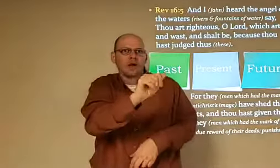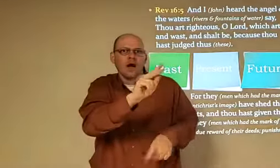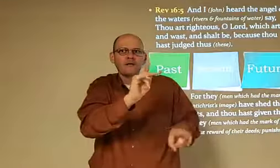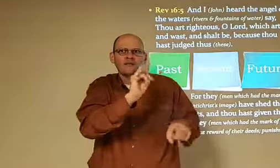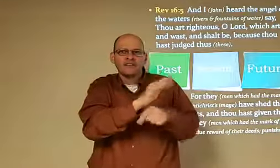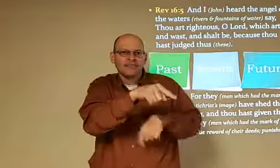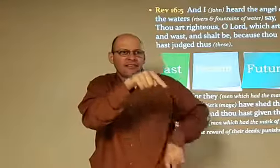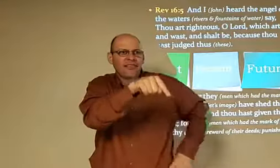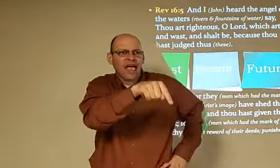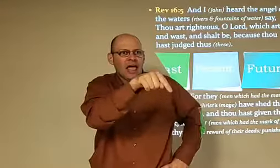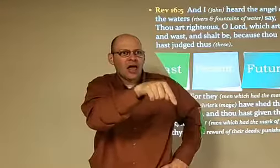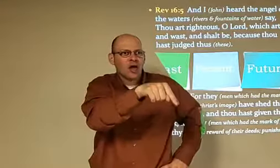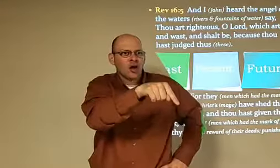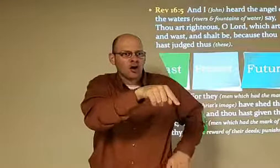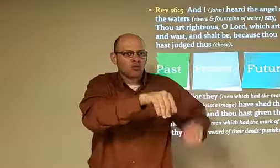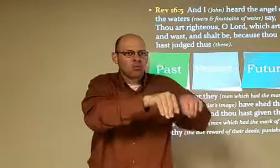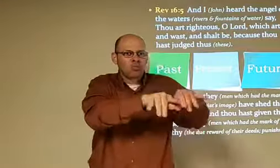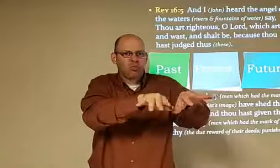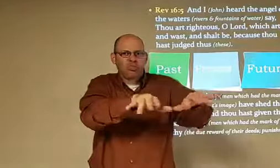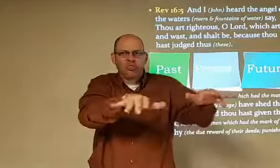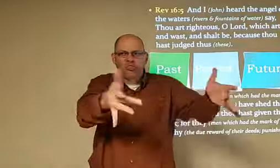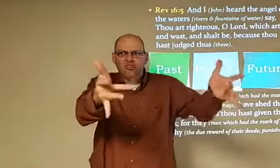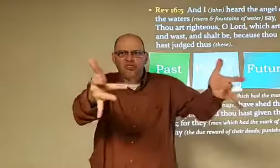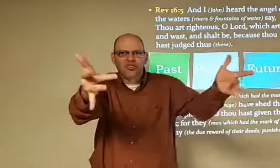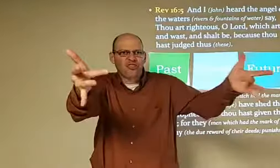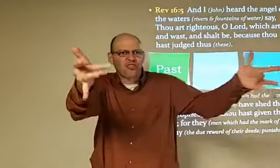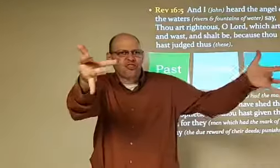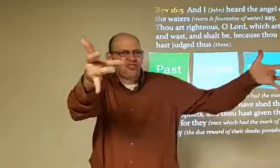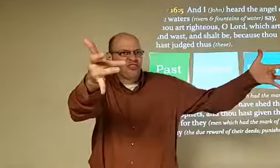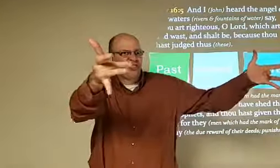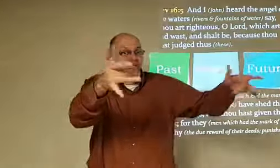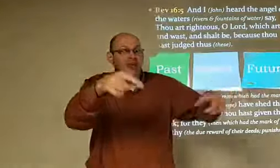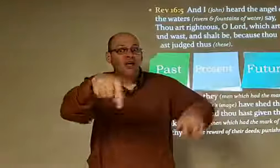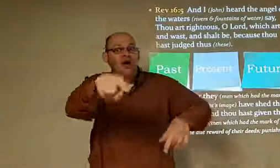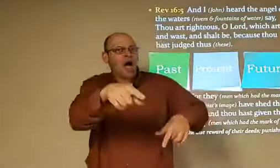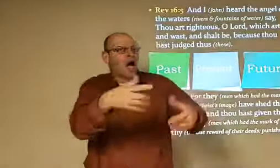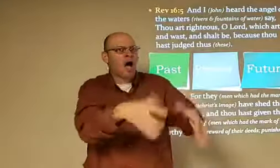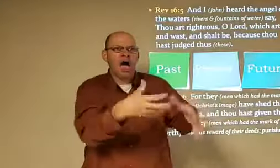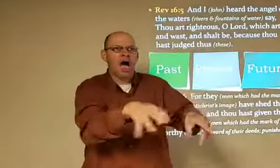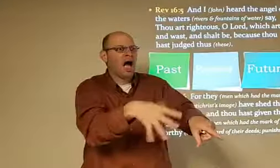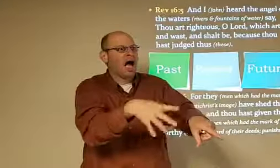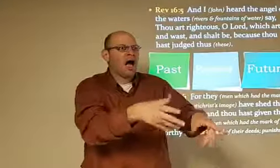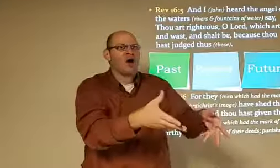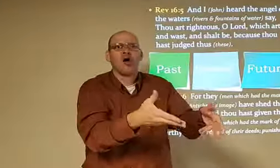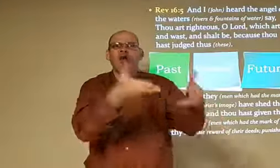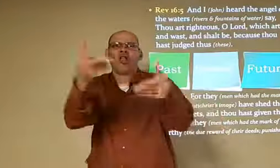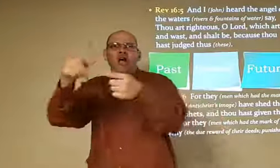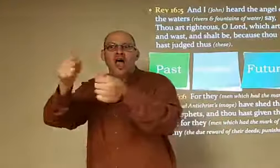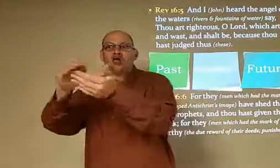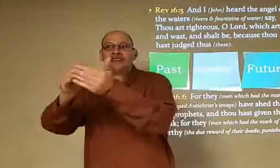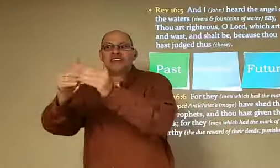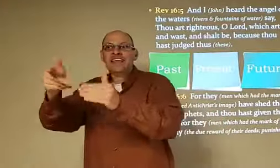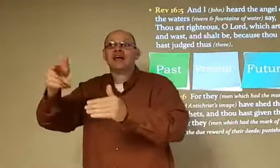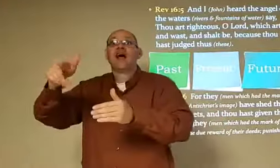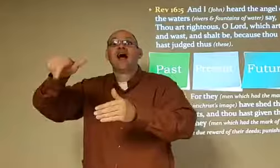Why? That's the Ark of the Covenant. And they brought it there. And people were like, no, we don't want to touch it. We don't want to